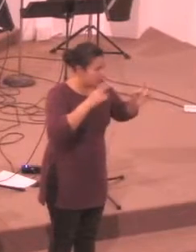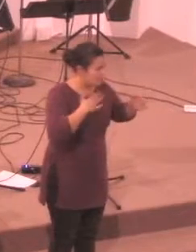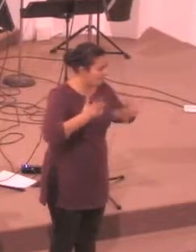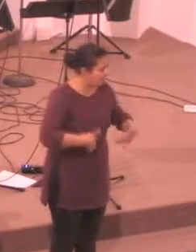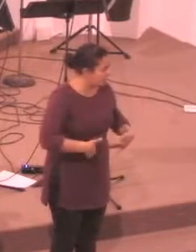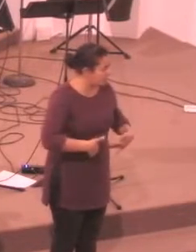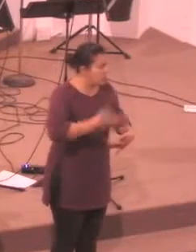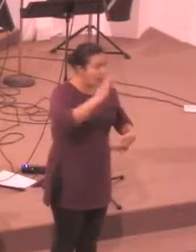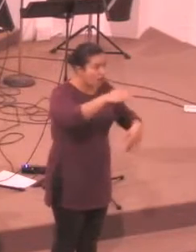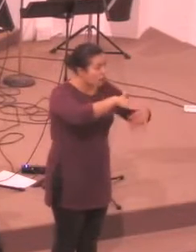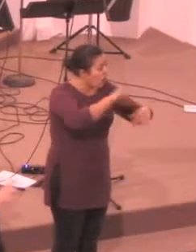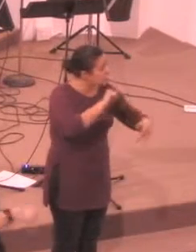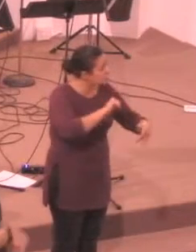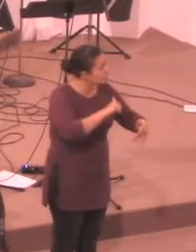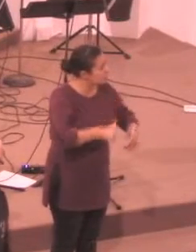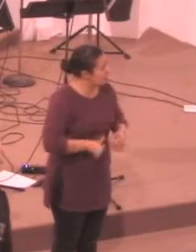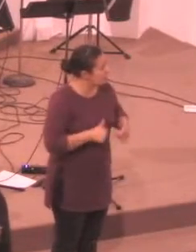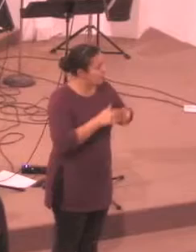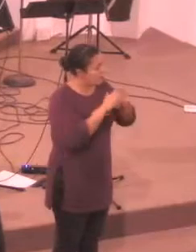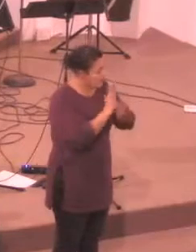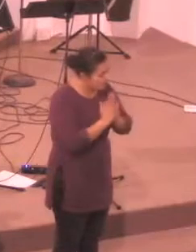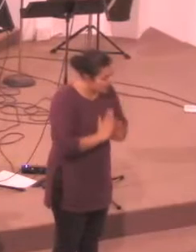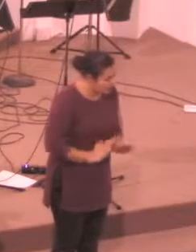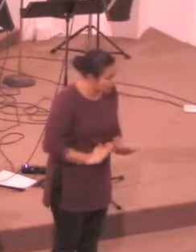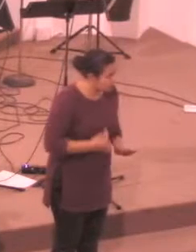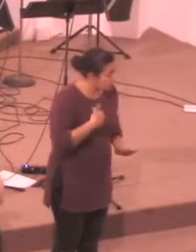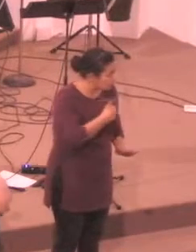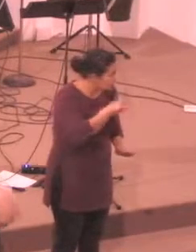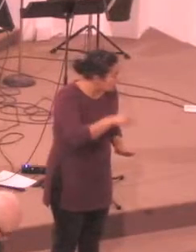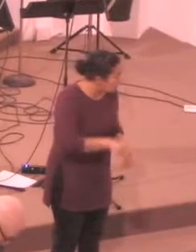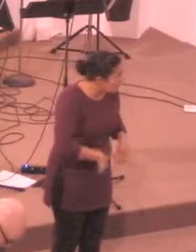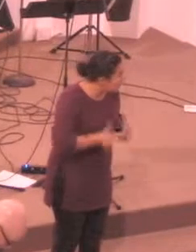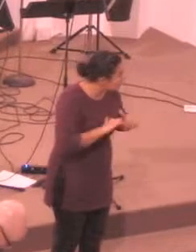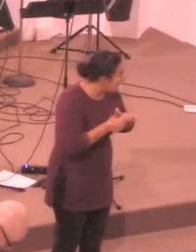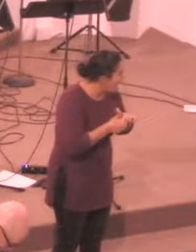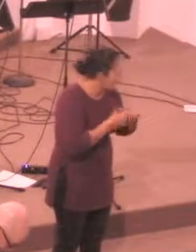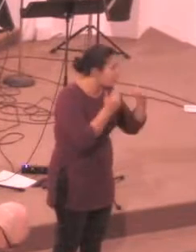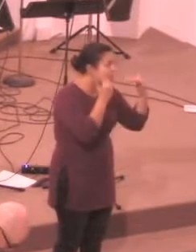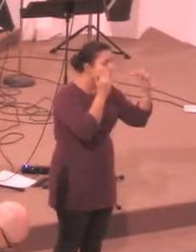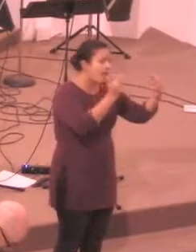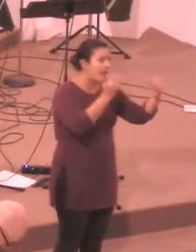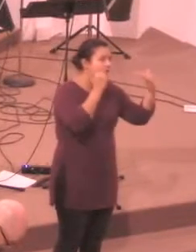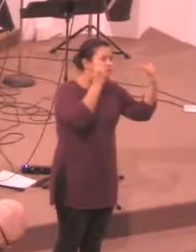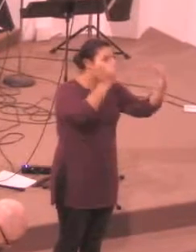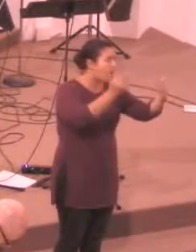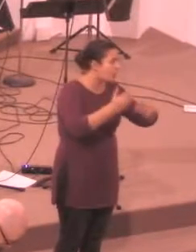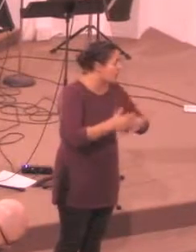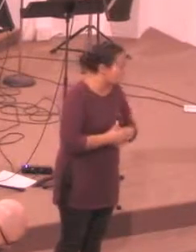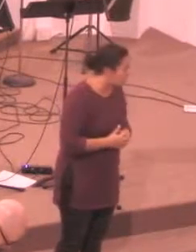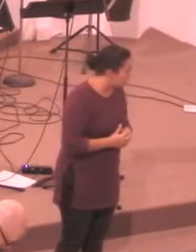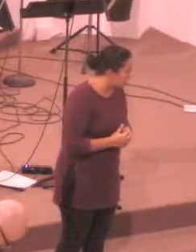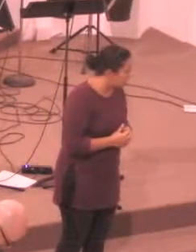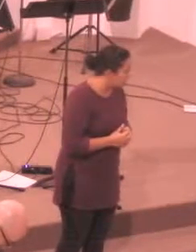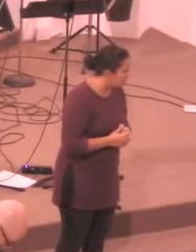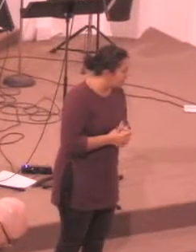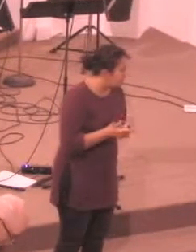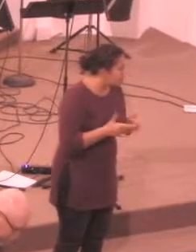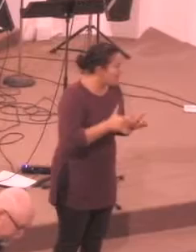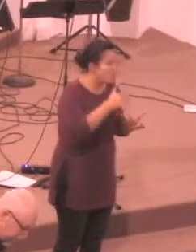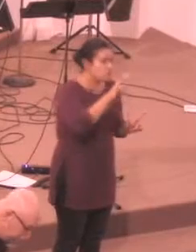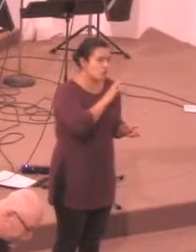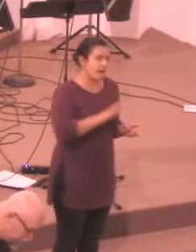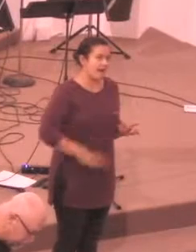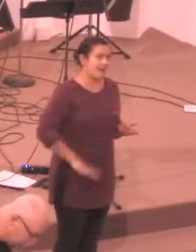we're supposed to be? Oh my gosh, here's that word again. Let the message of Christ dwell among you richly